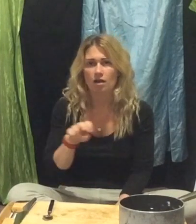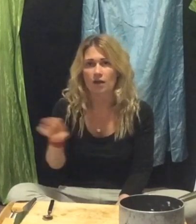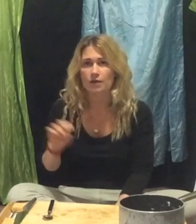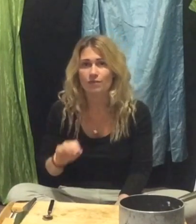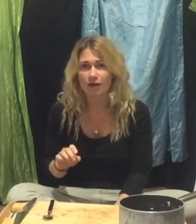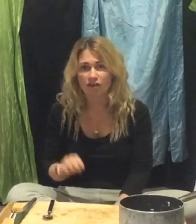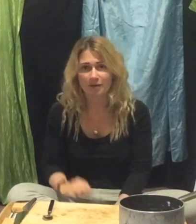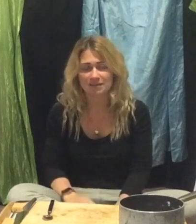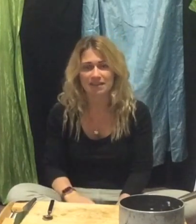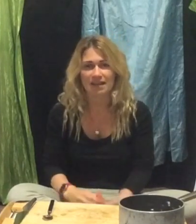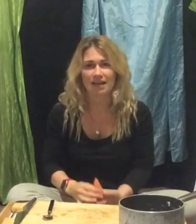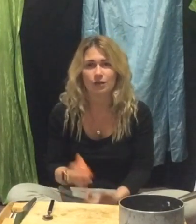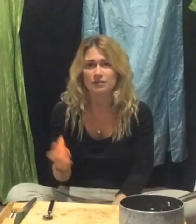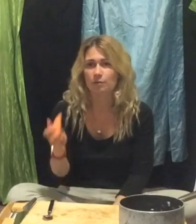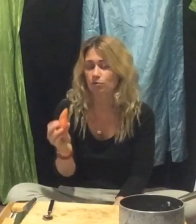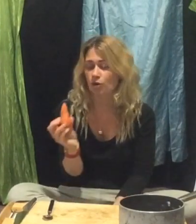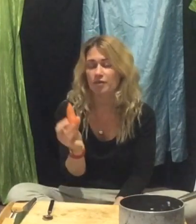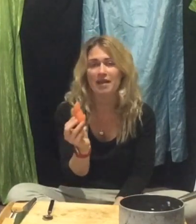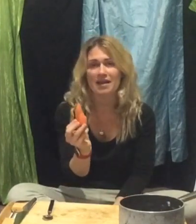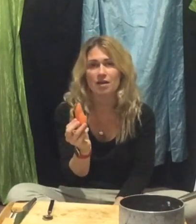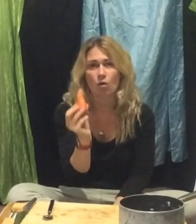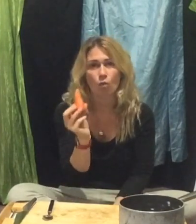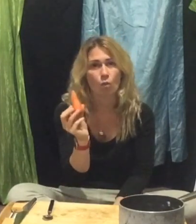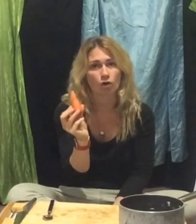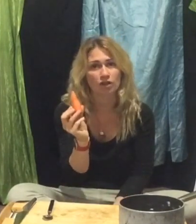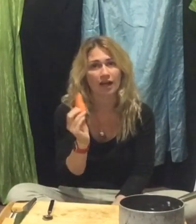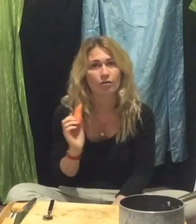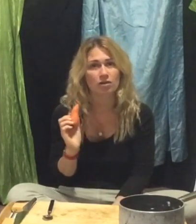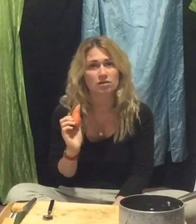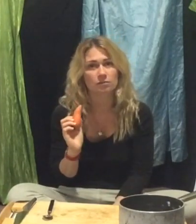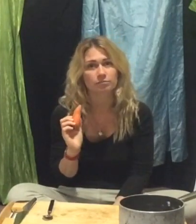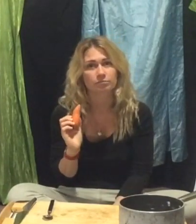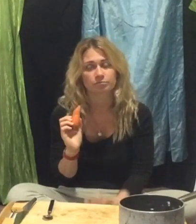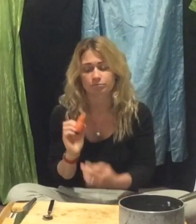And they ran off back to their house and brought the men one carrot.